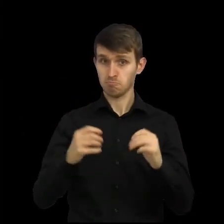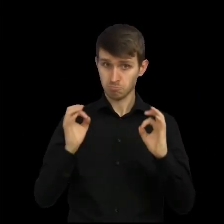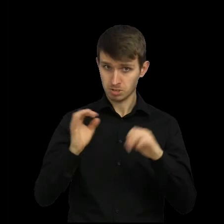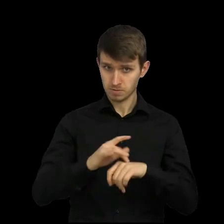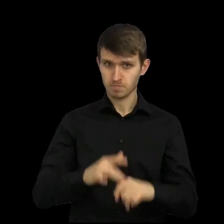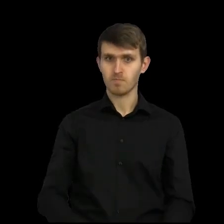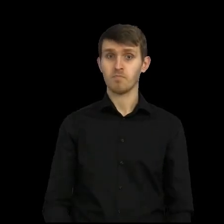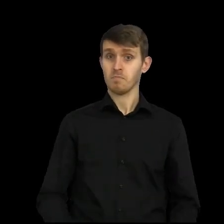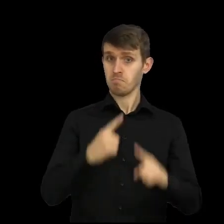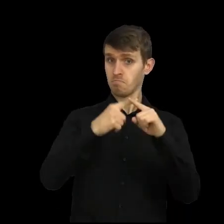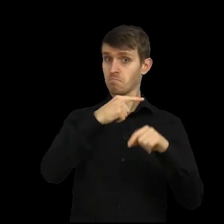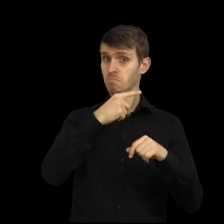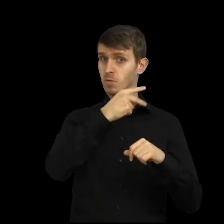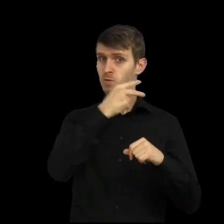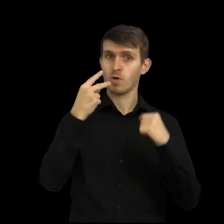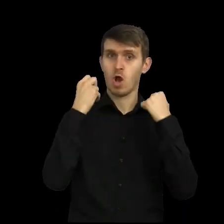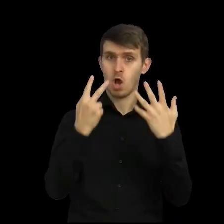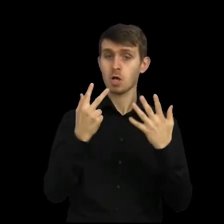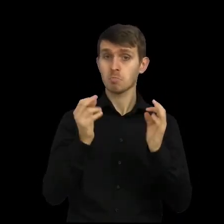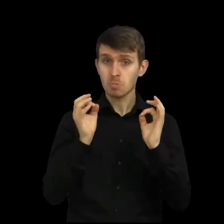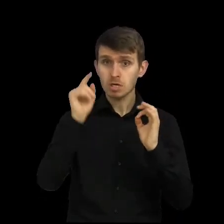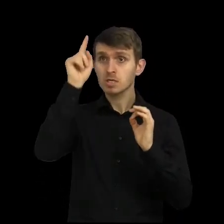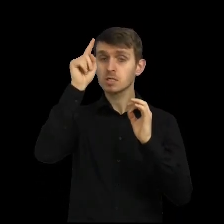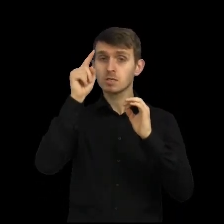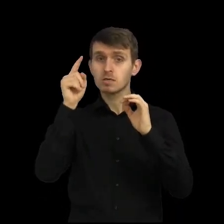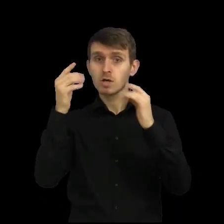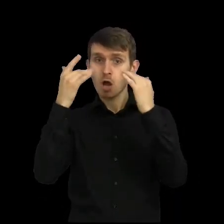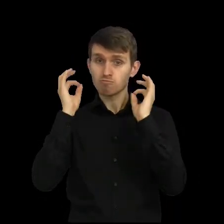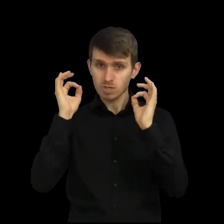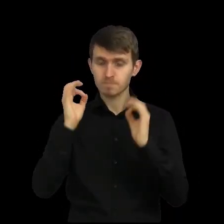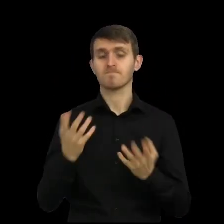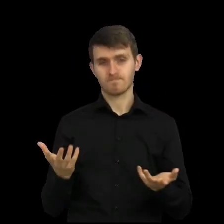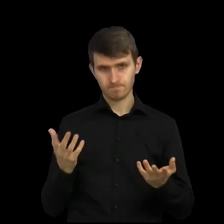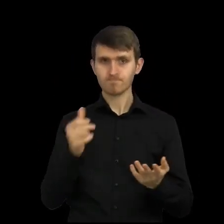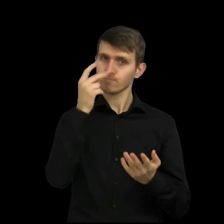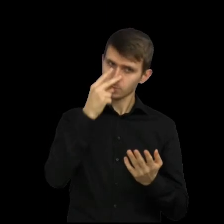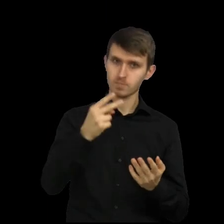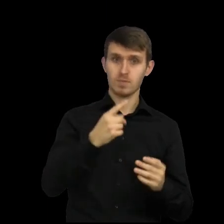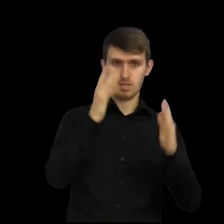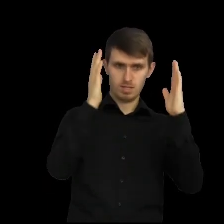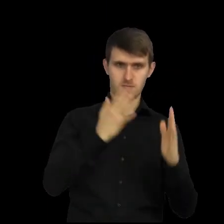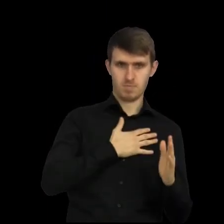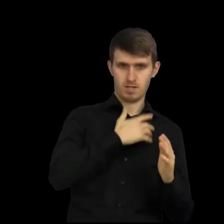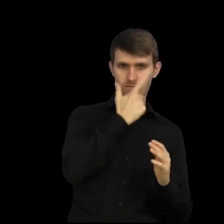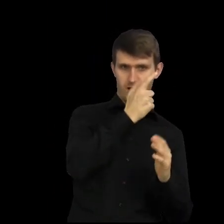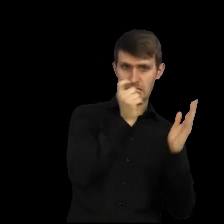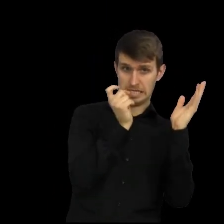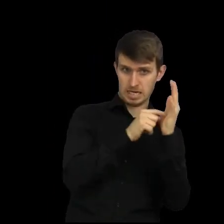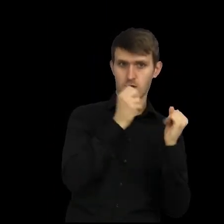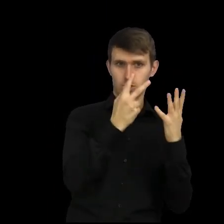if x is equal to 8, let's show that it satisfies this equation. So we'd get 2 times 8. Minus 5. The